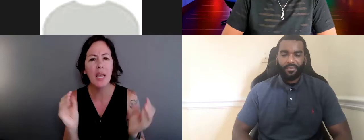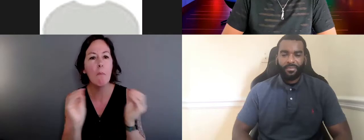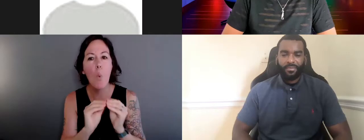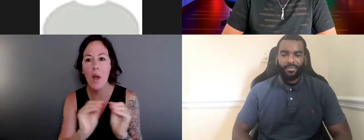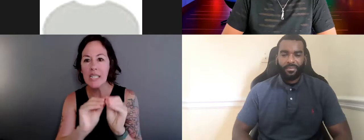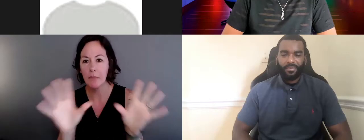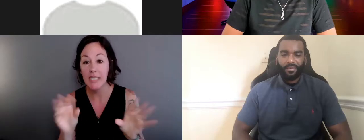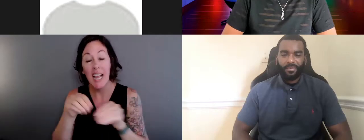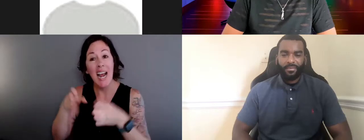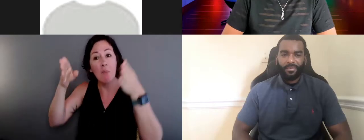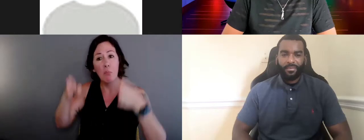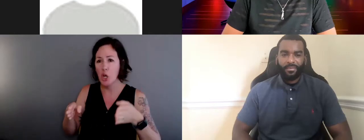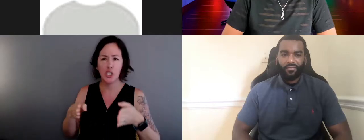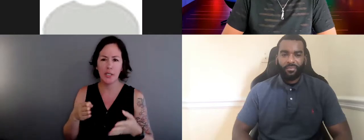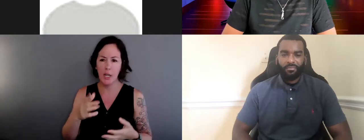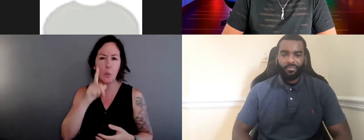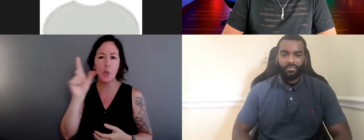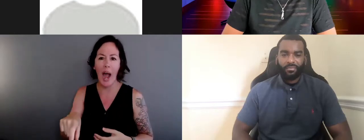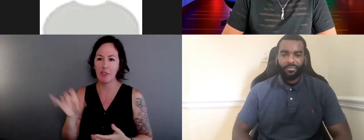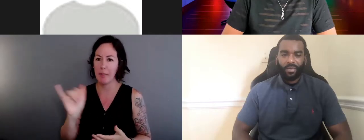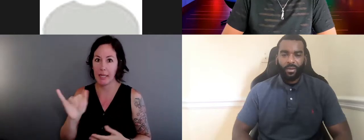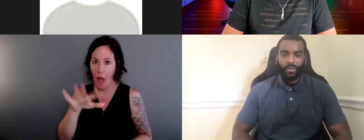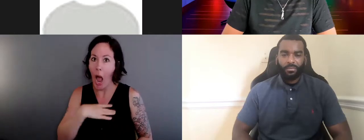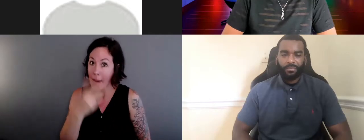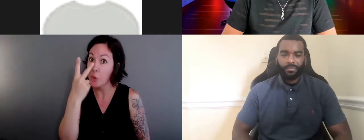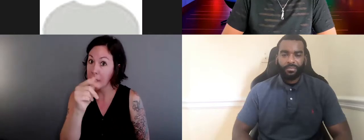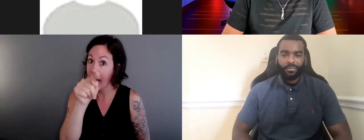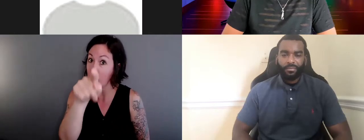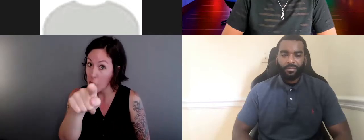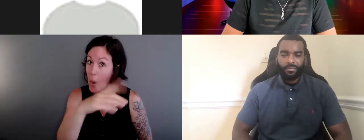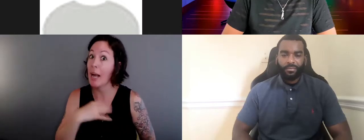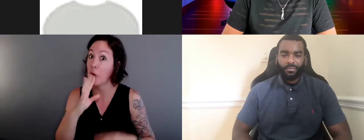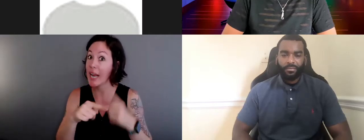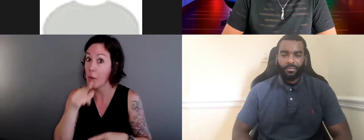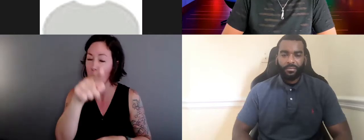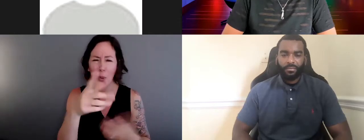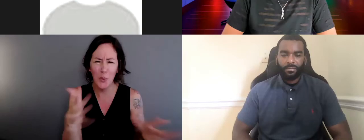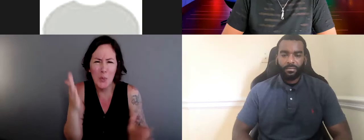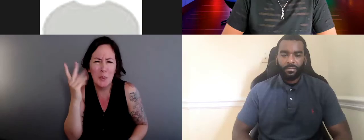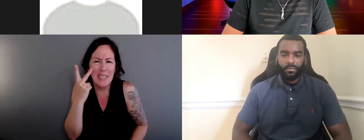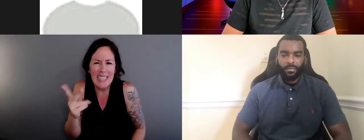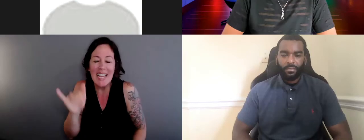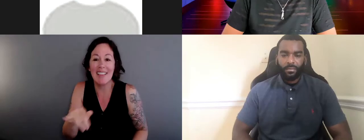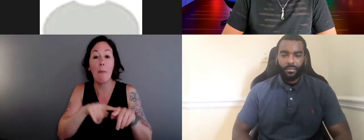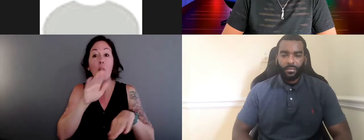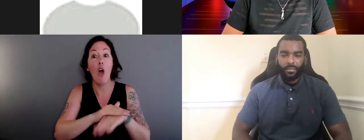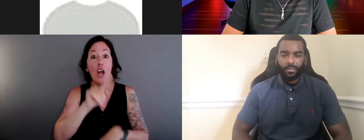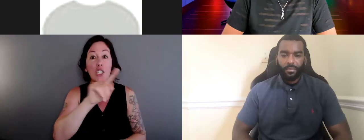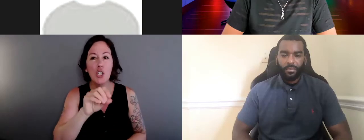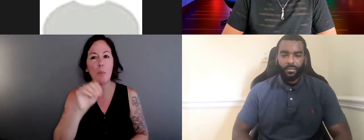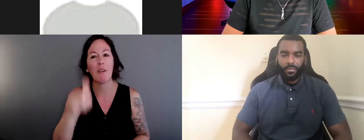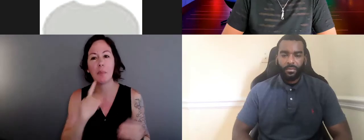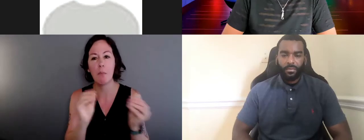very careful about pointing in person. I don't have to say I'm looking at